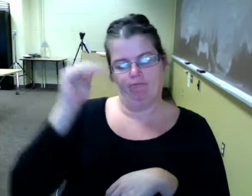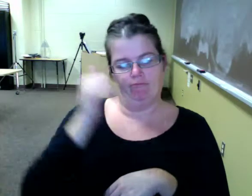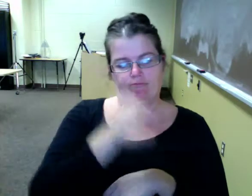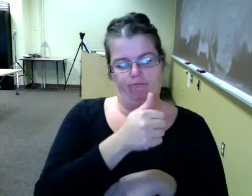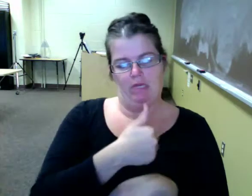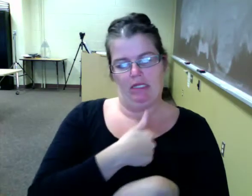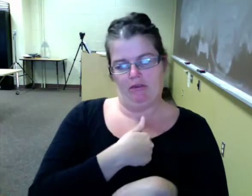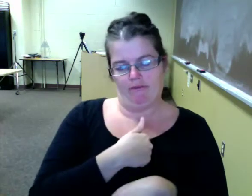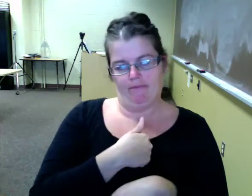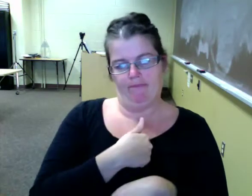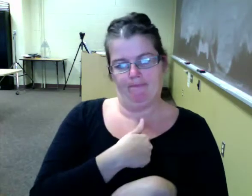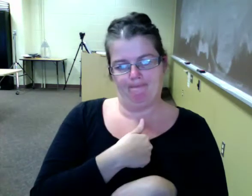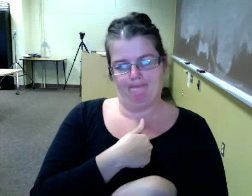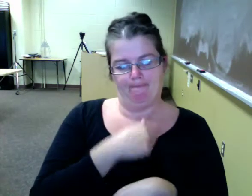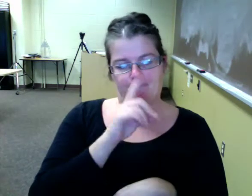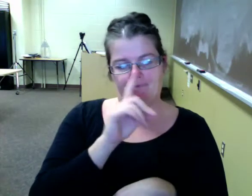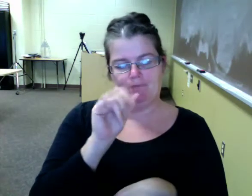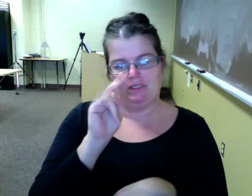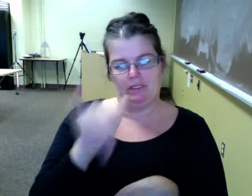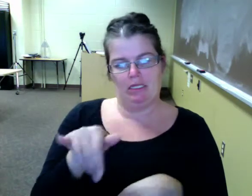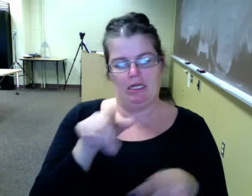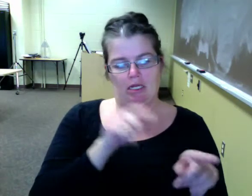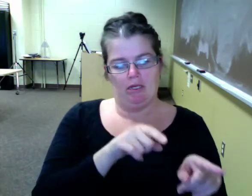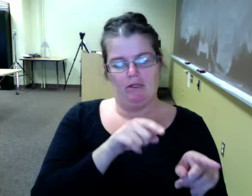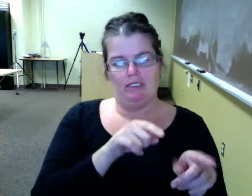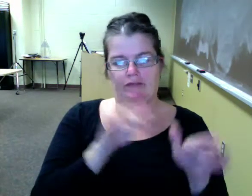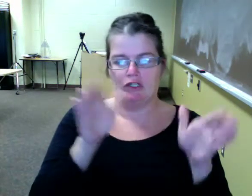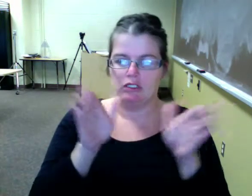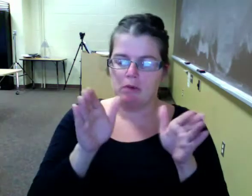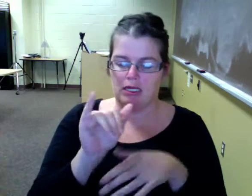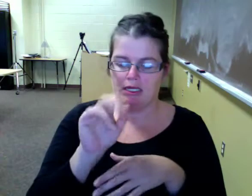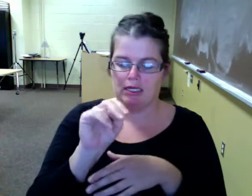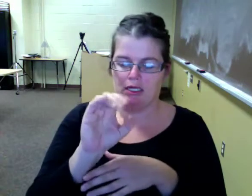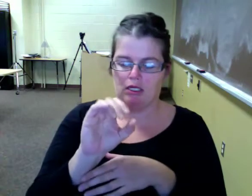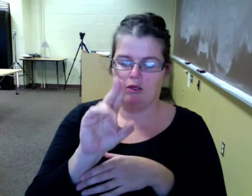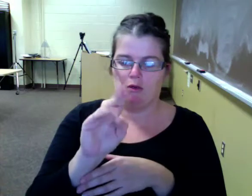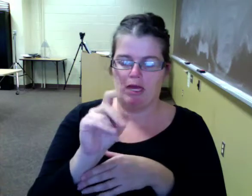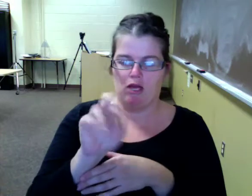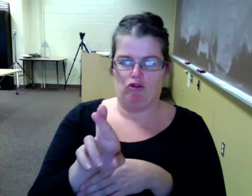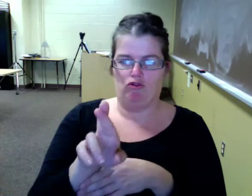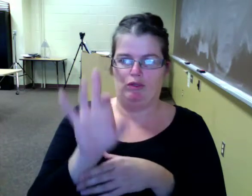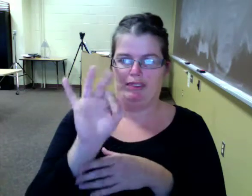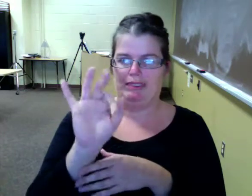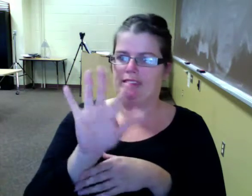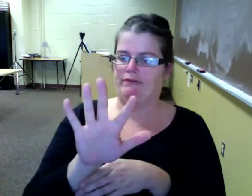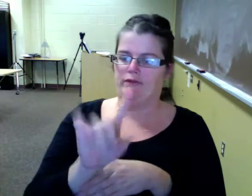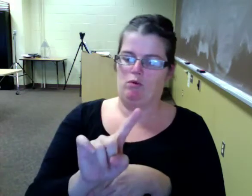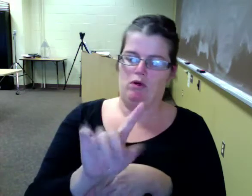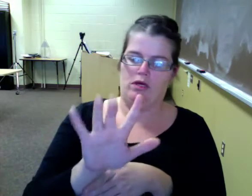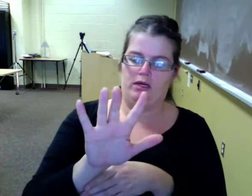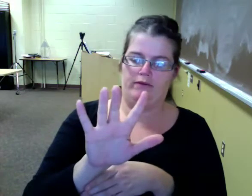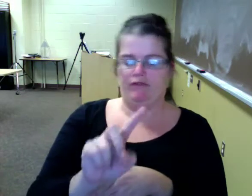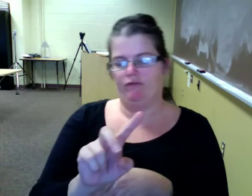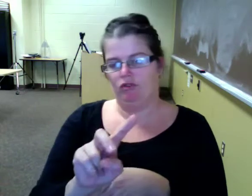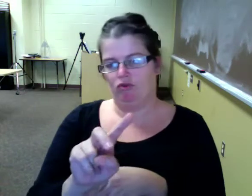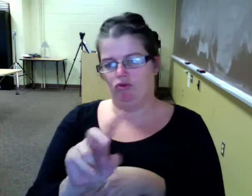Danny was an incubator baby in 1951 or 52. This is going back a ways. And I guess you can tell